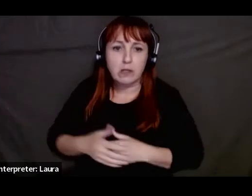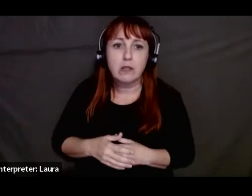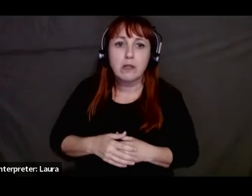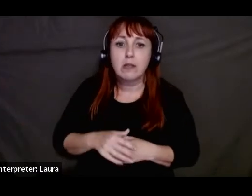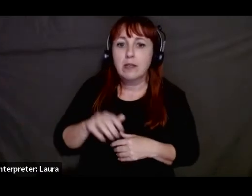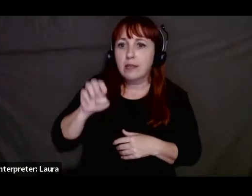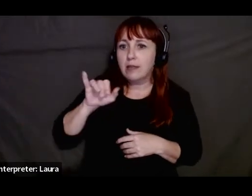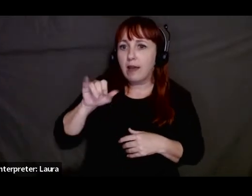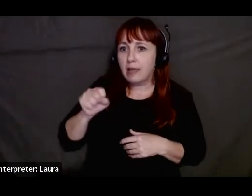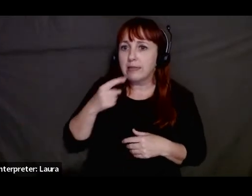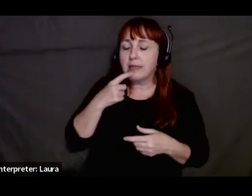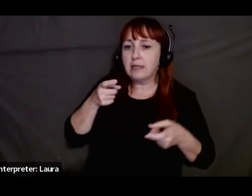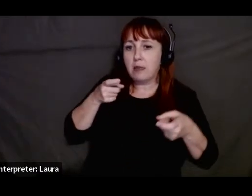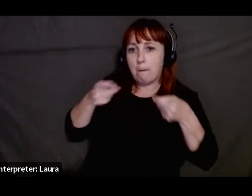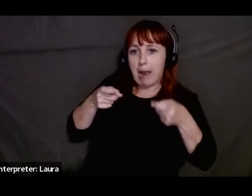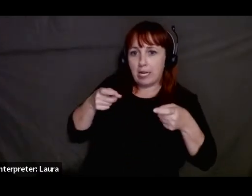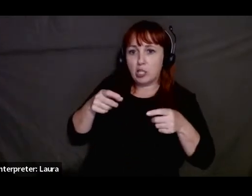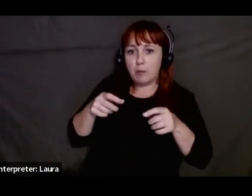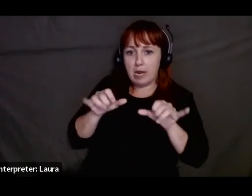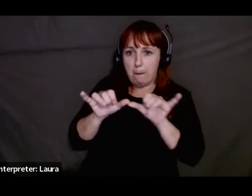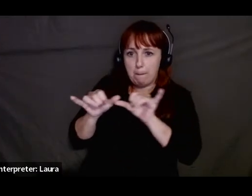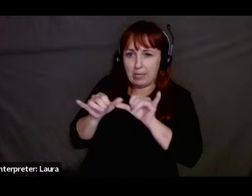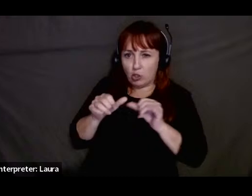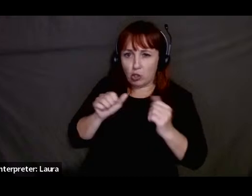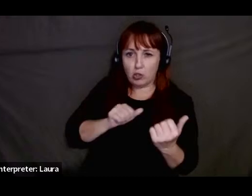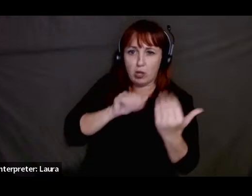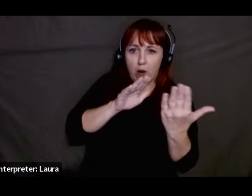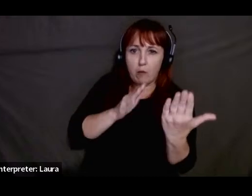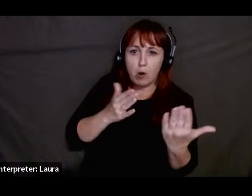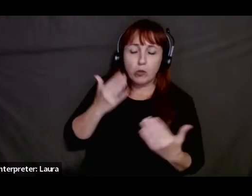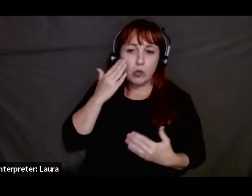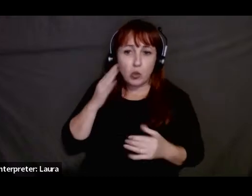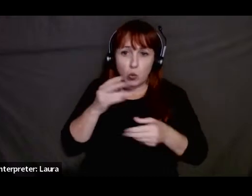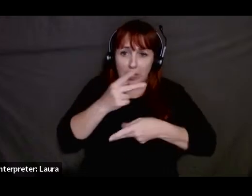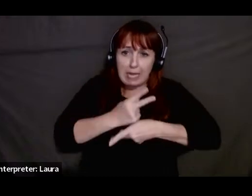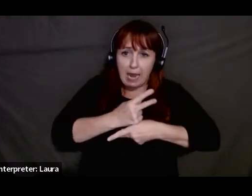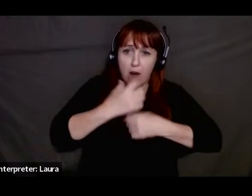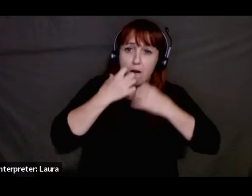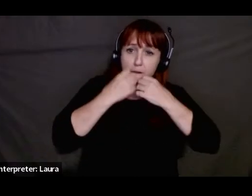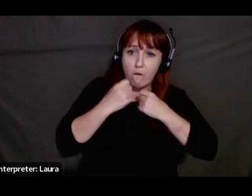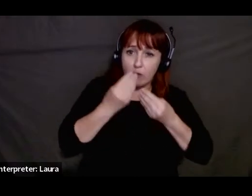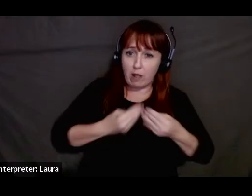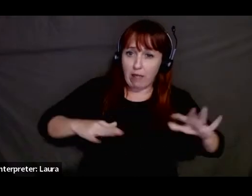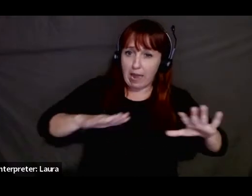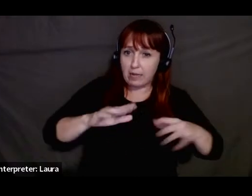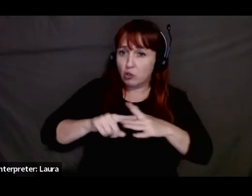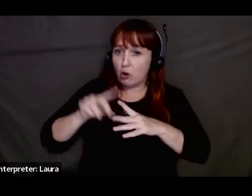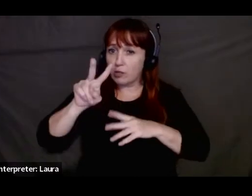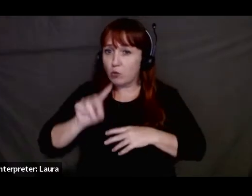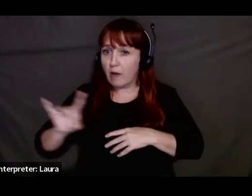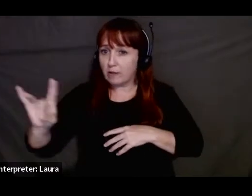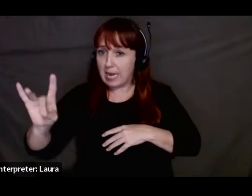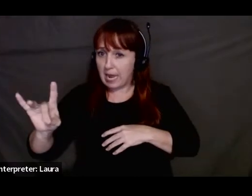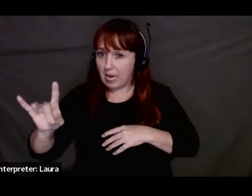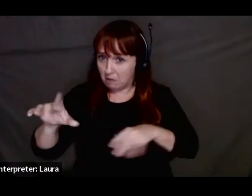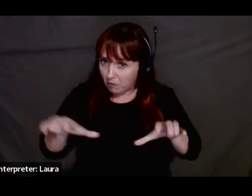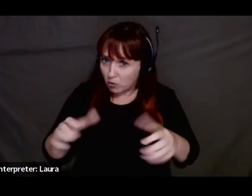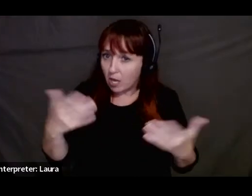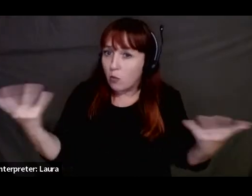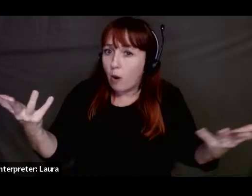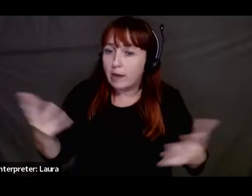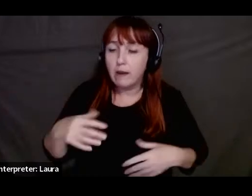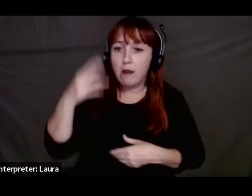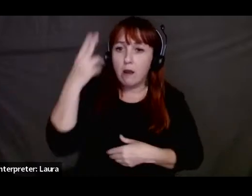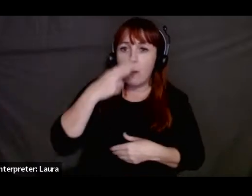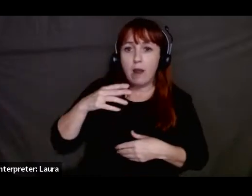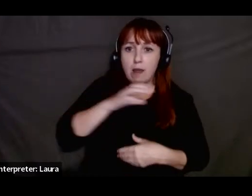references management measures to care for the land. Has any of that been done since 2008 when Hawaii County Council voted on